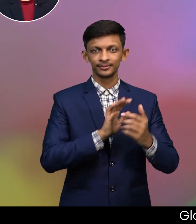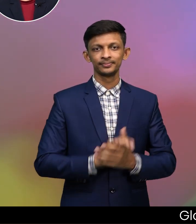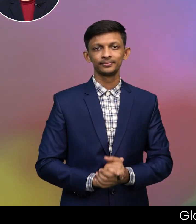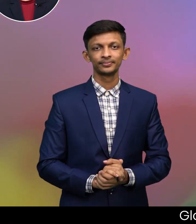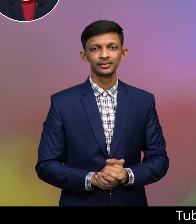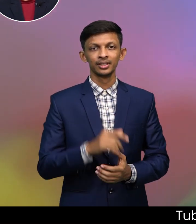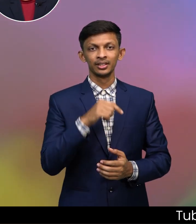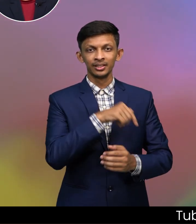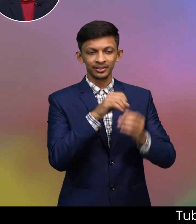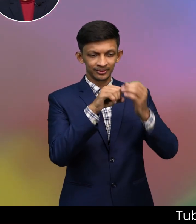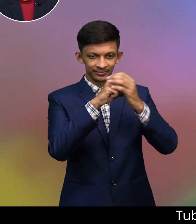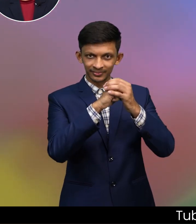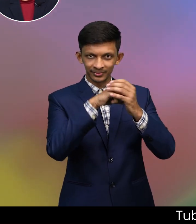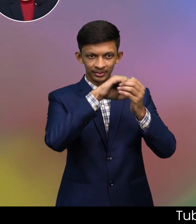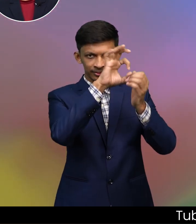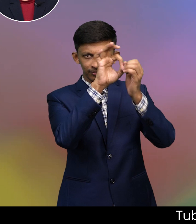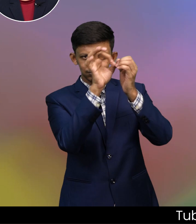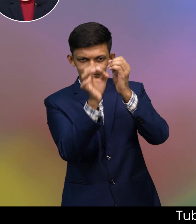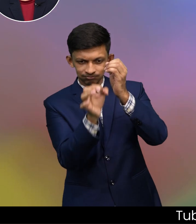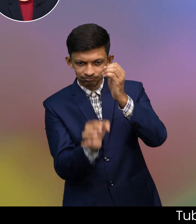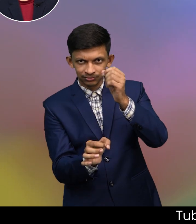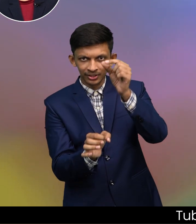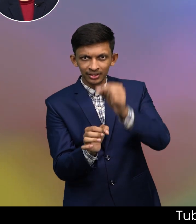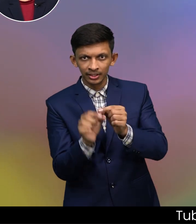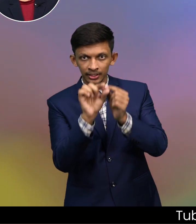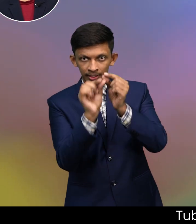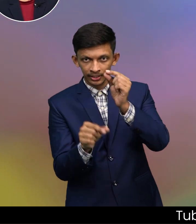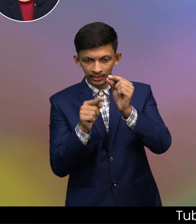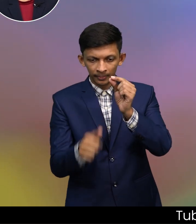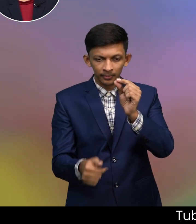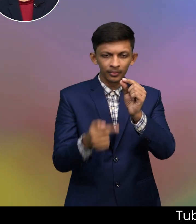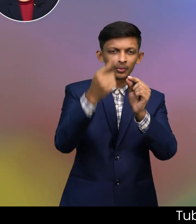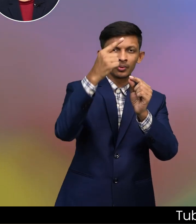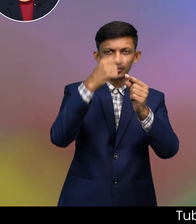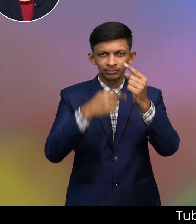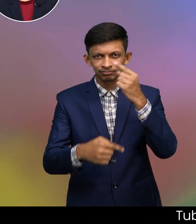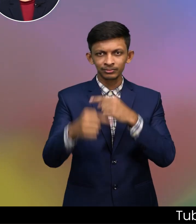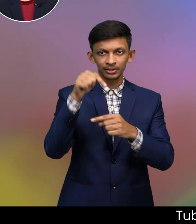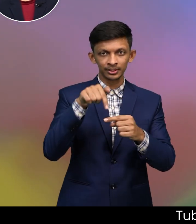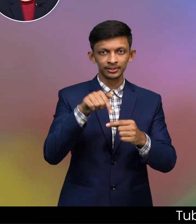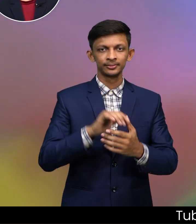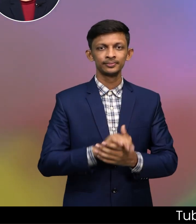Now, we will see the steps in the mechanism of the urine formation.